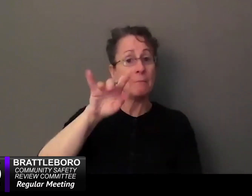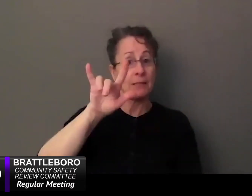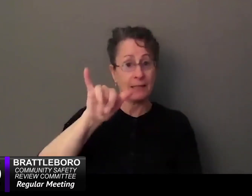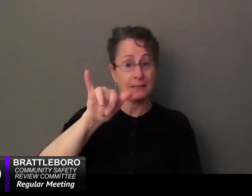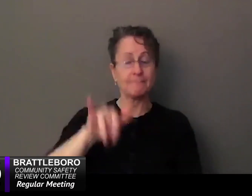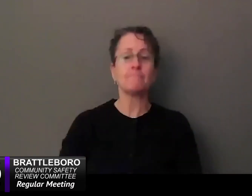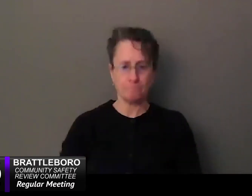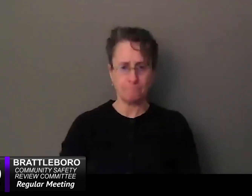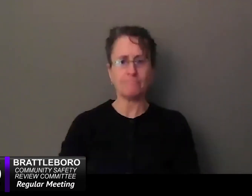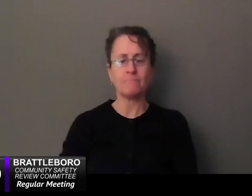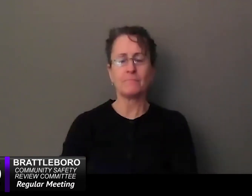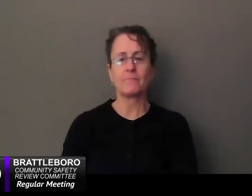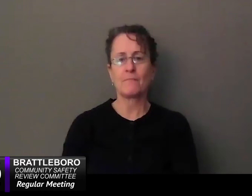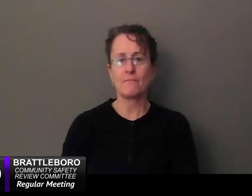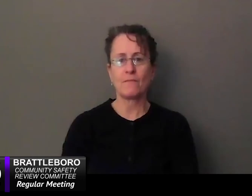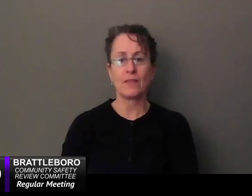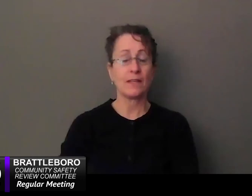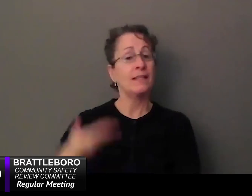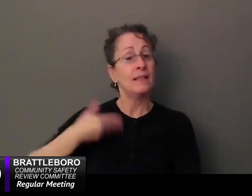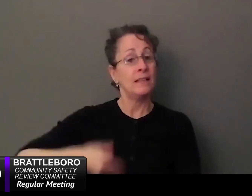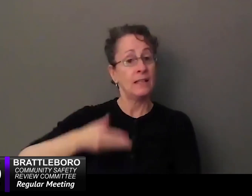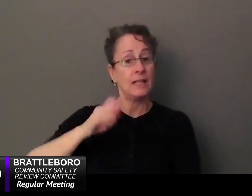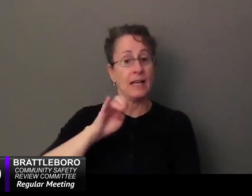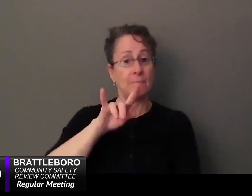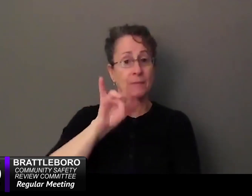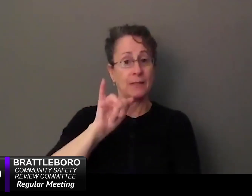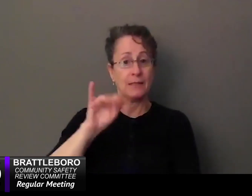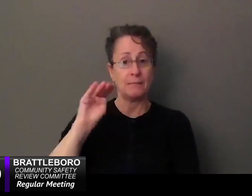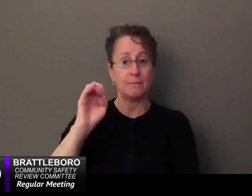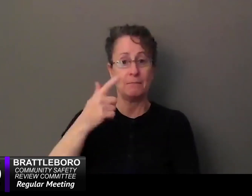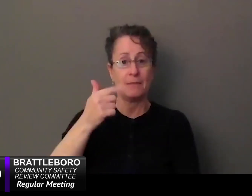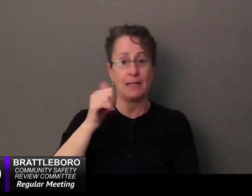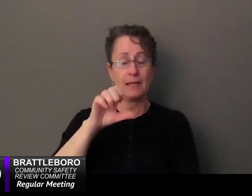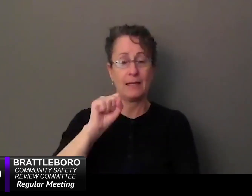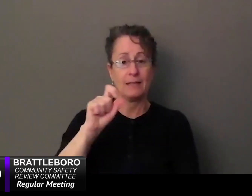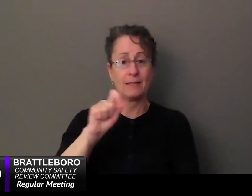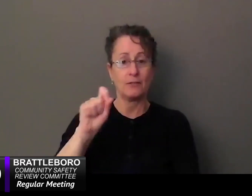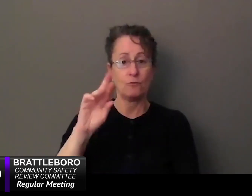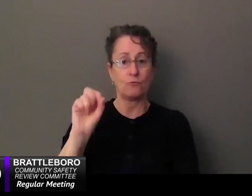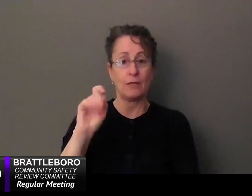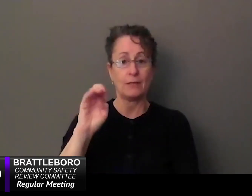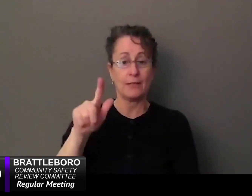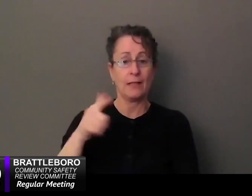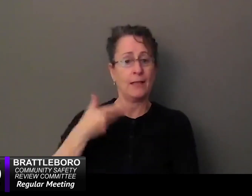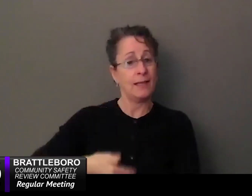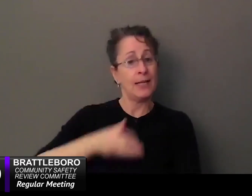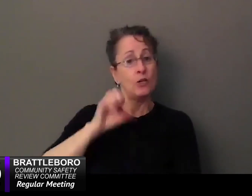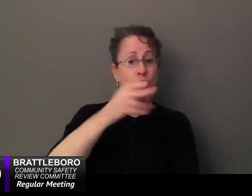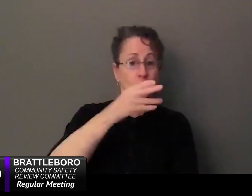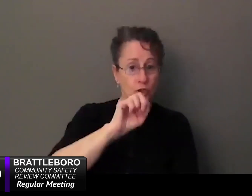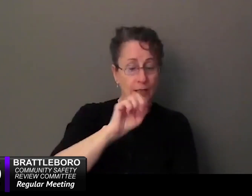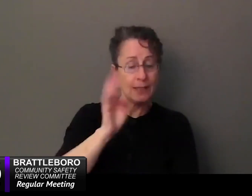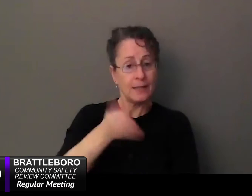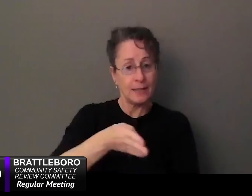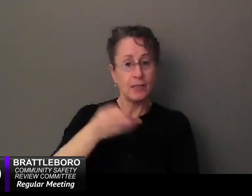Sure. Great. I am Emily Magnus Russell. I use she, her pronouns.